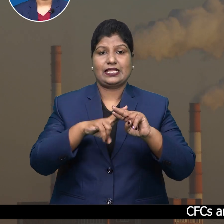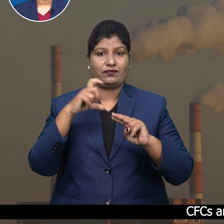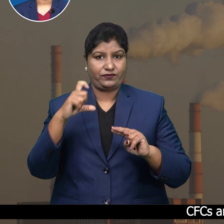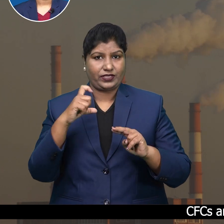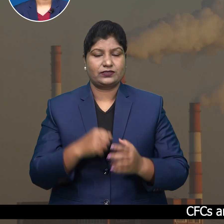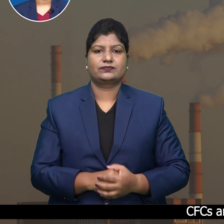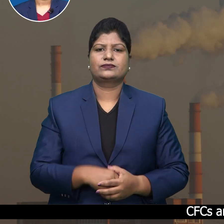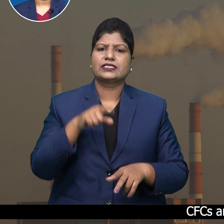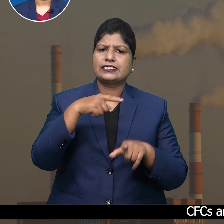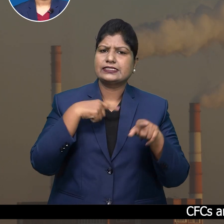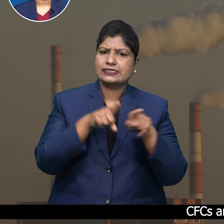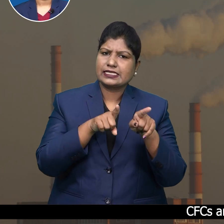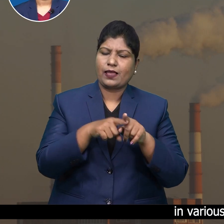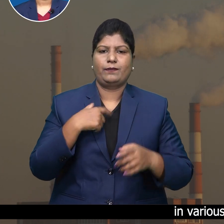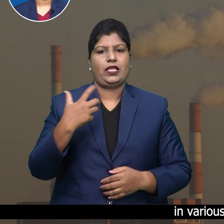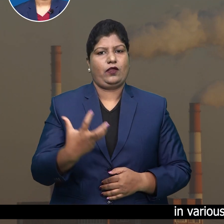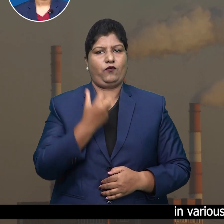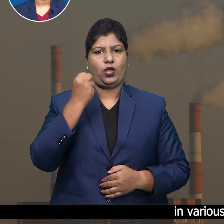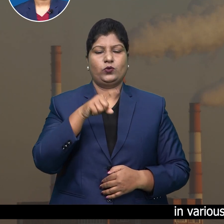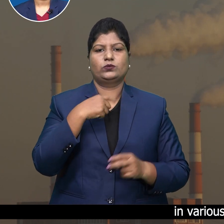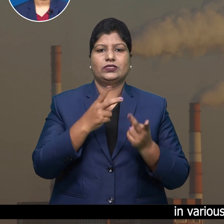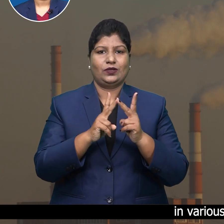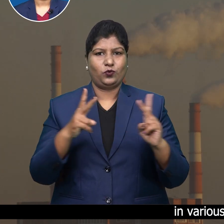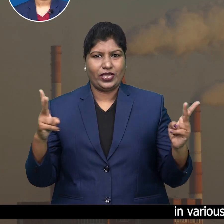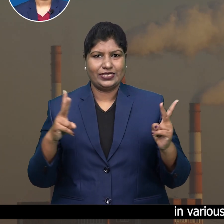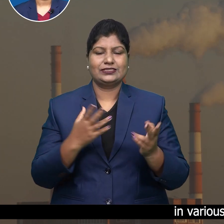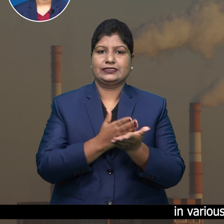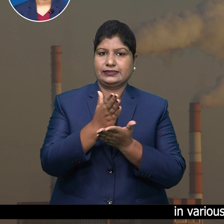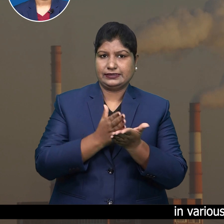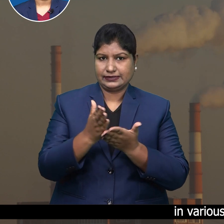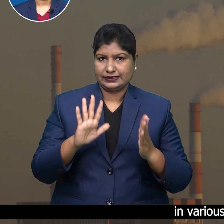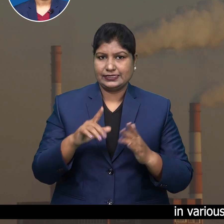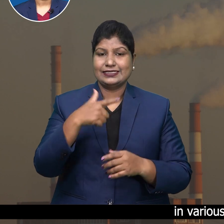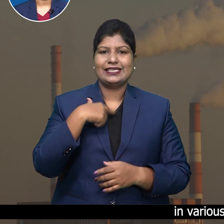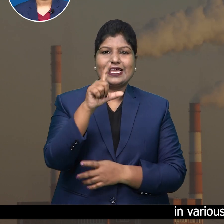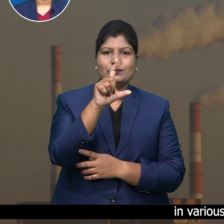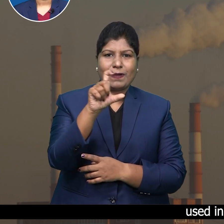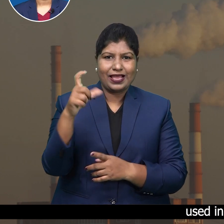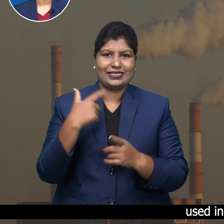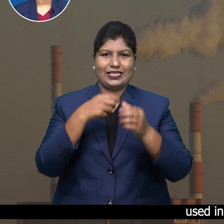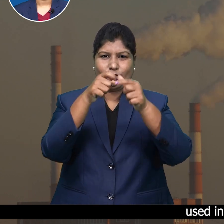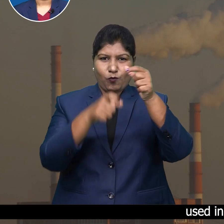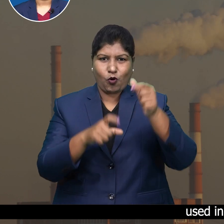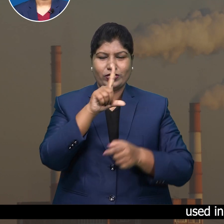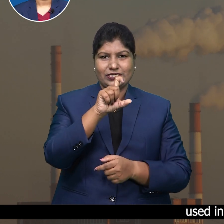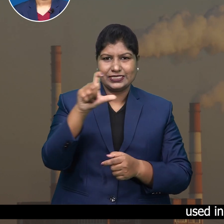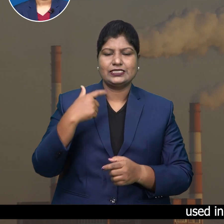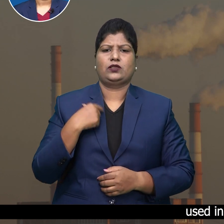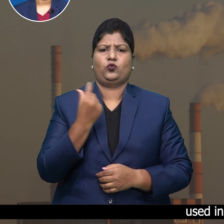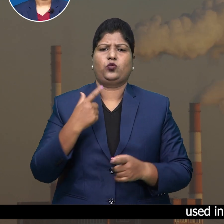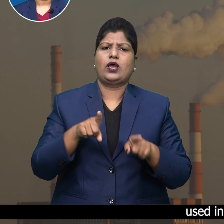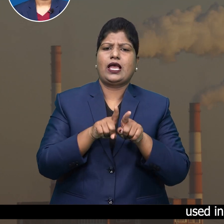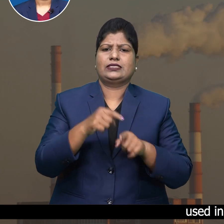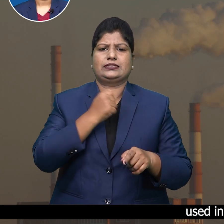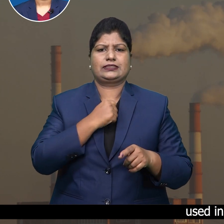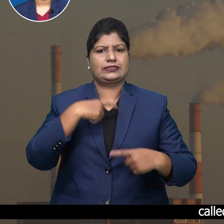CFCs are also found in various kinds of sprays used in our